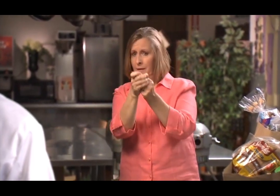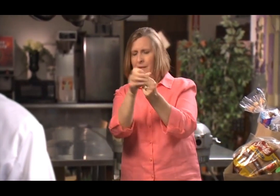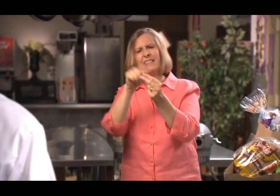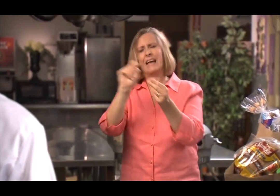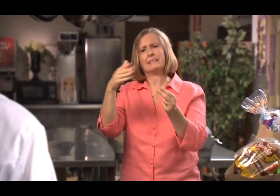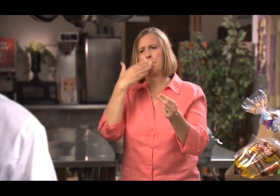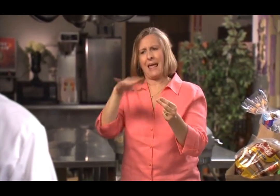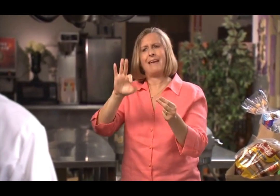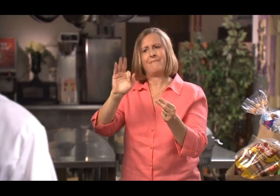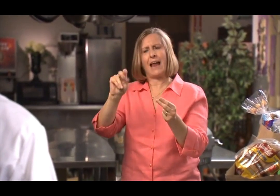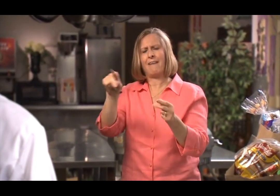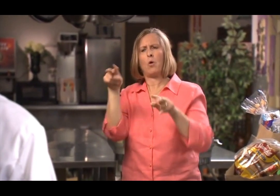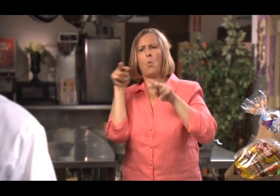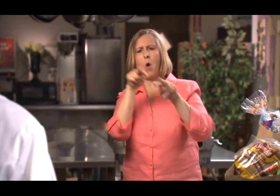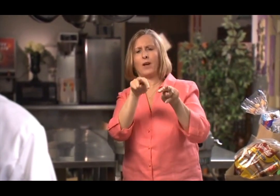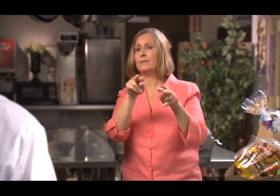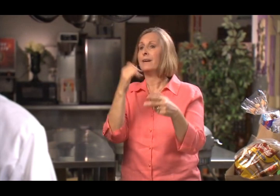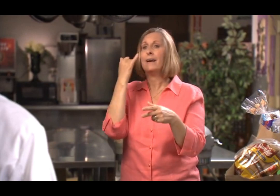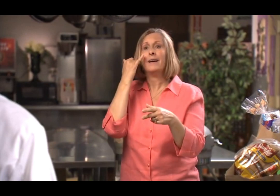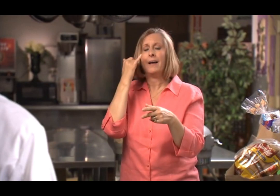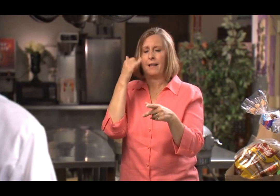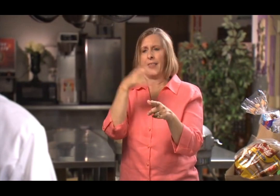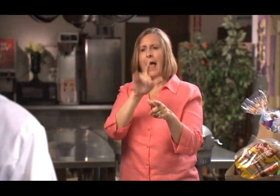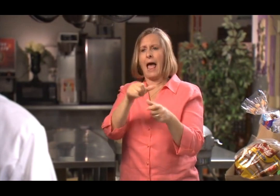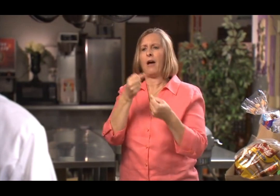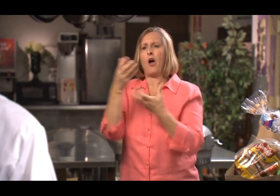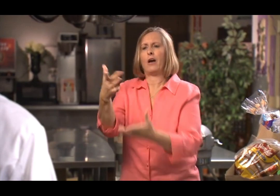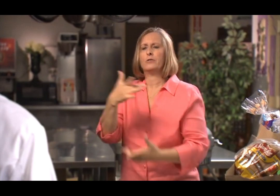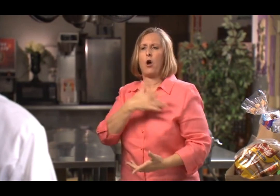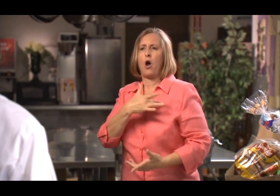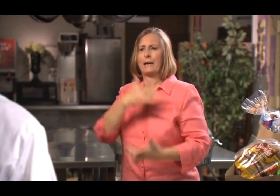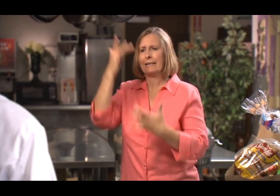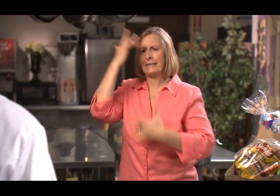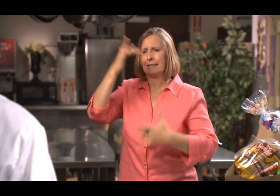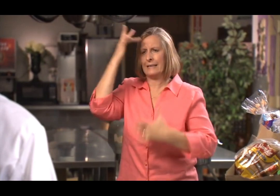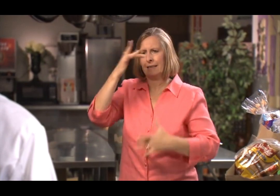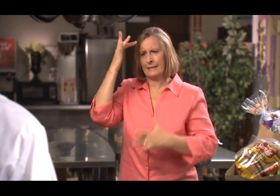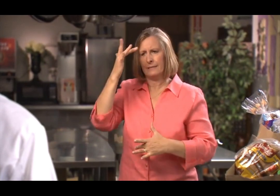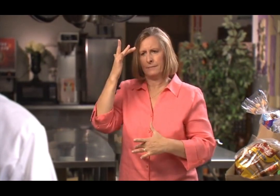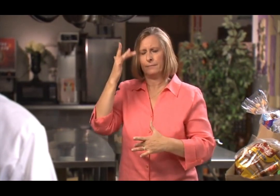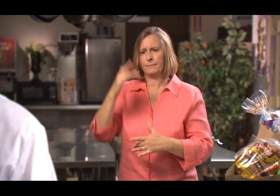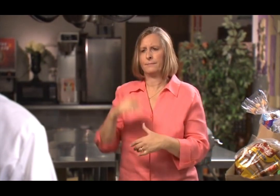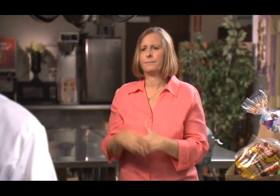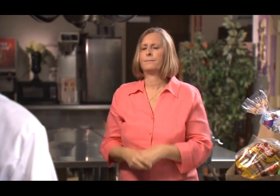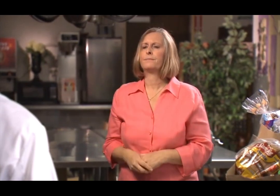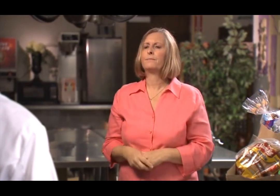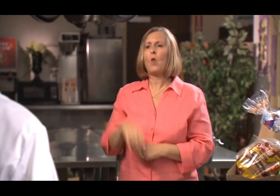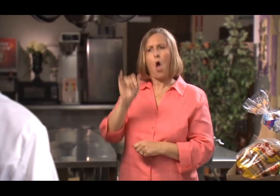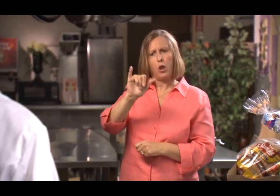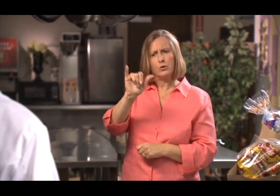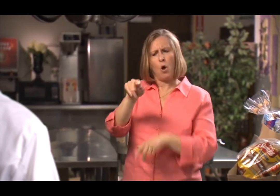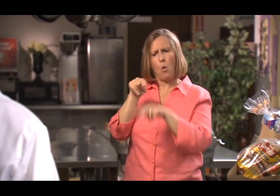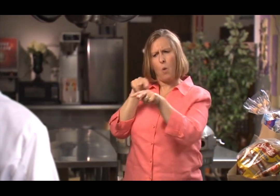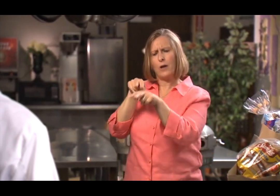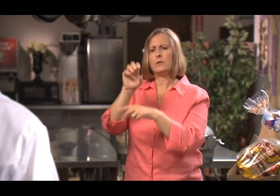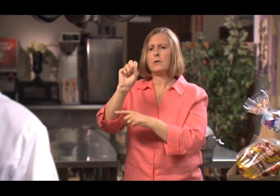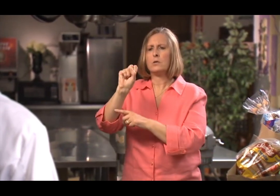Eating them in high amounts can cause heart disease. You also want to limit